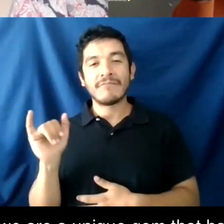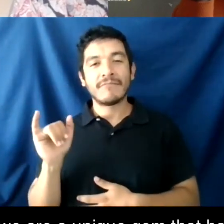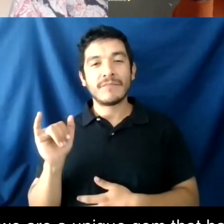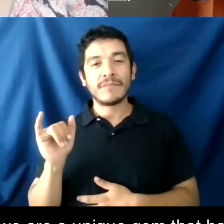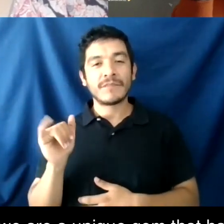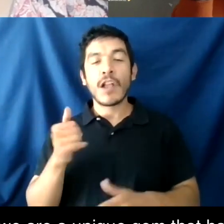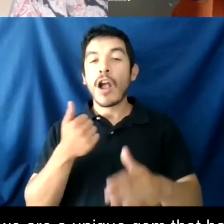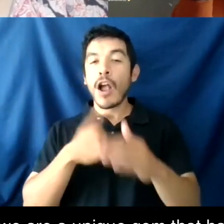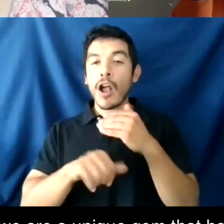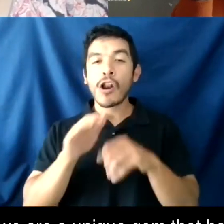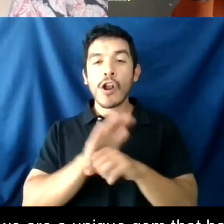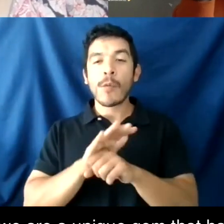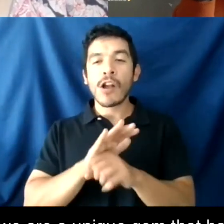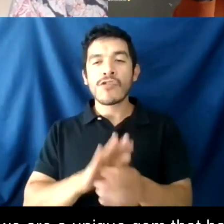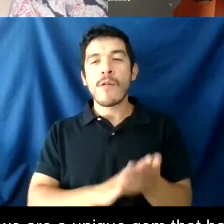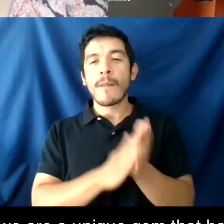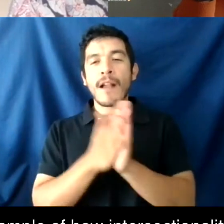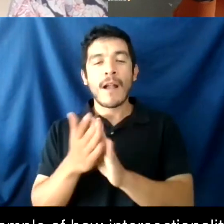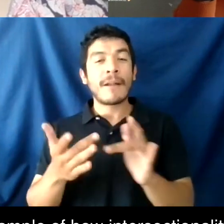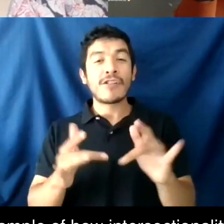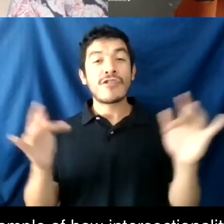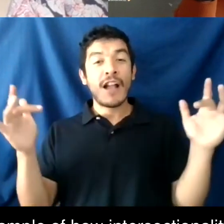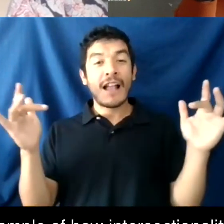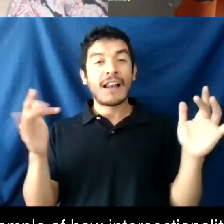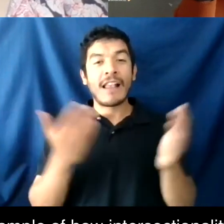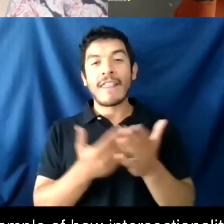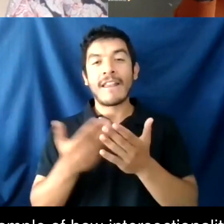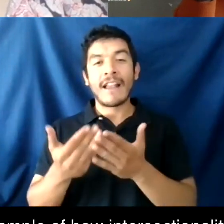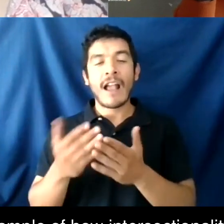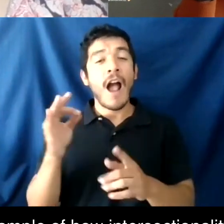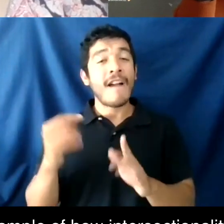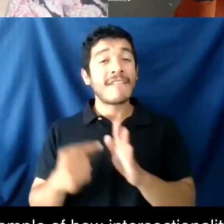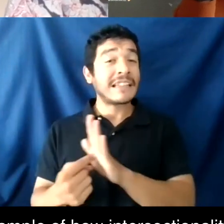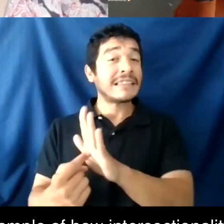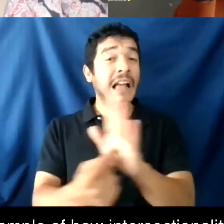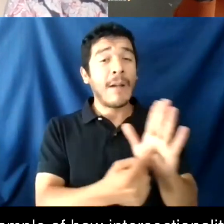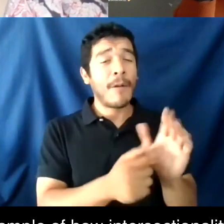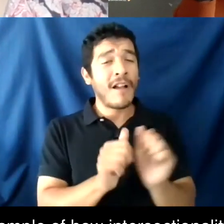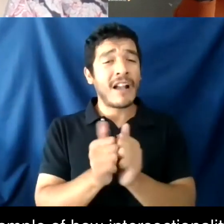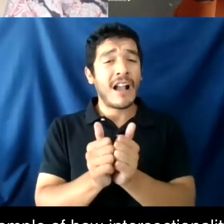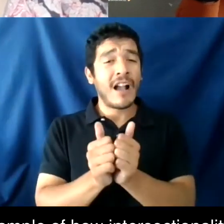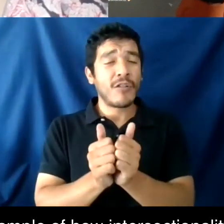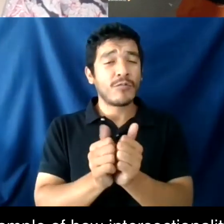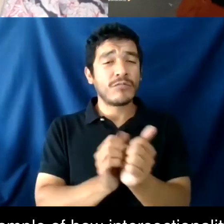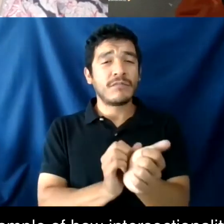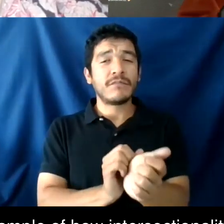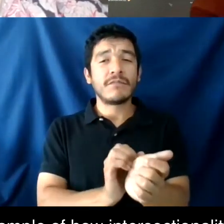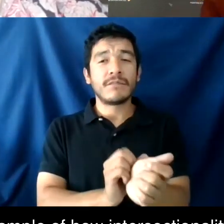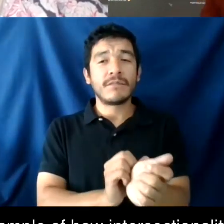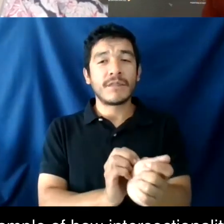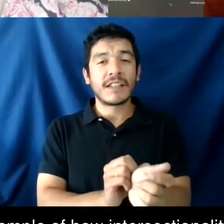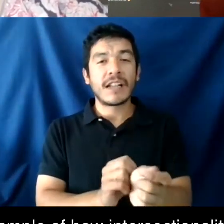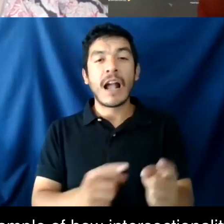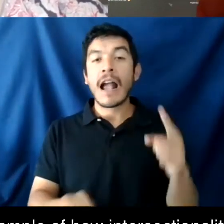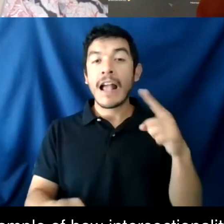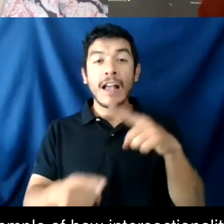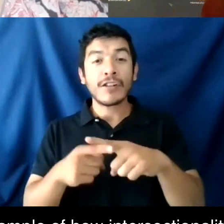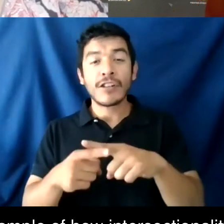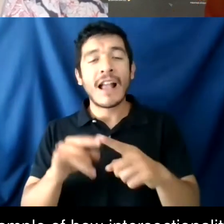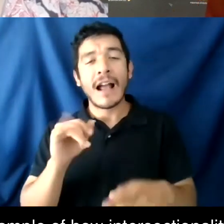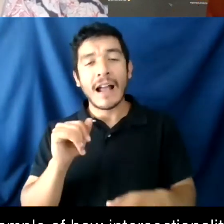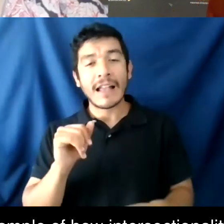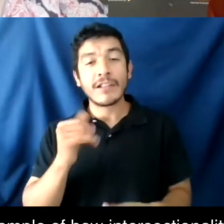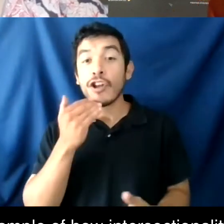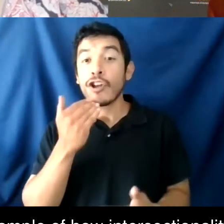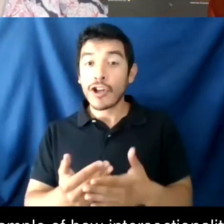under pressure become a shining gem of example of how um, intersectionality is an asset,